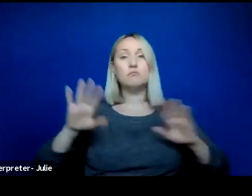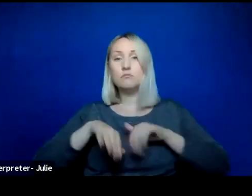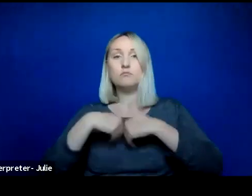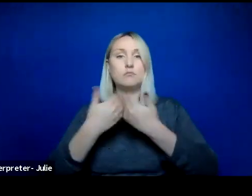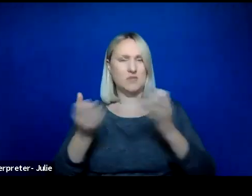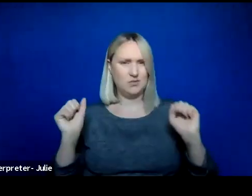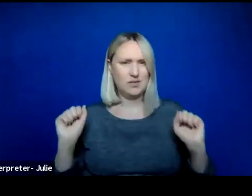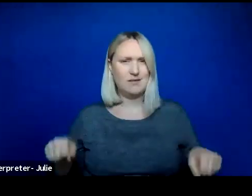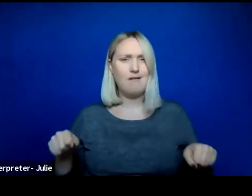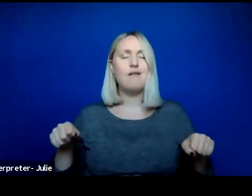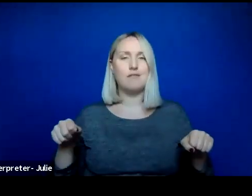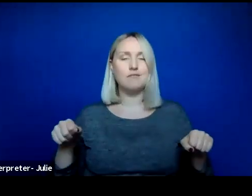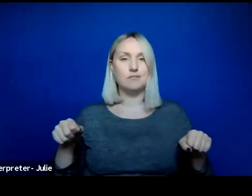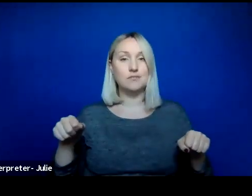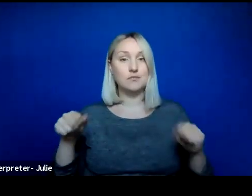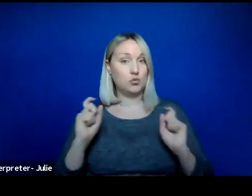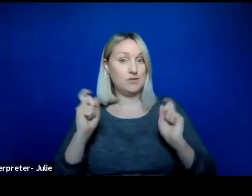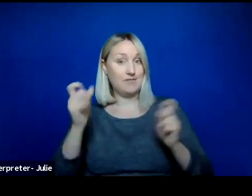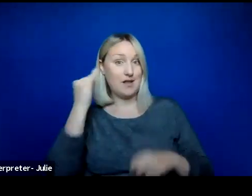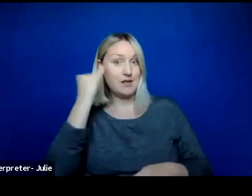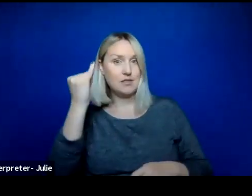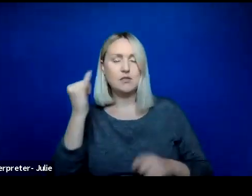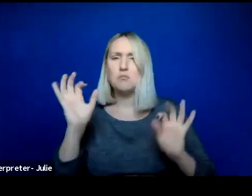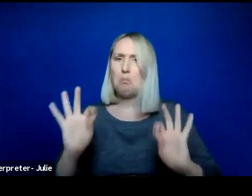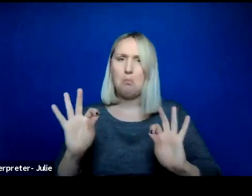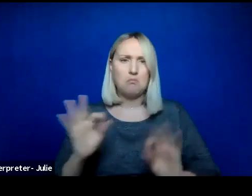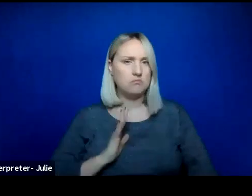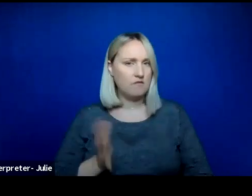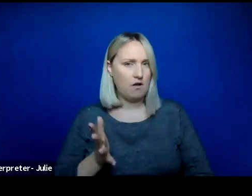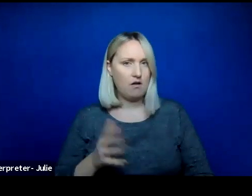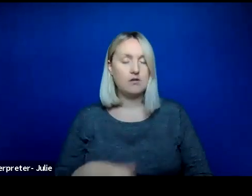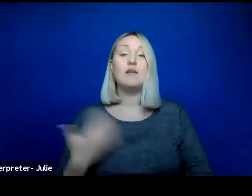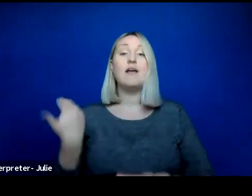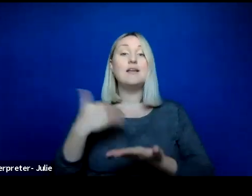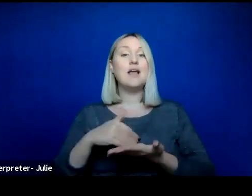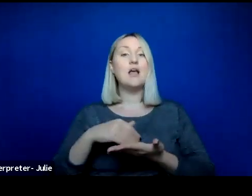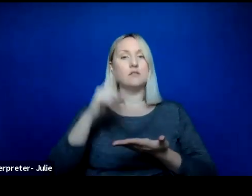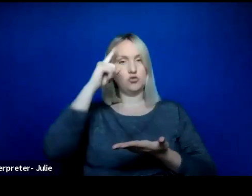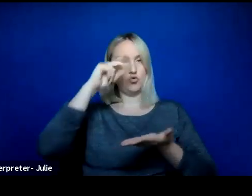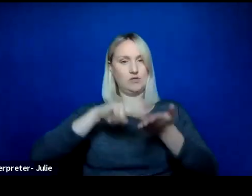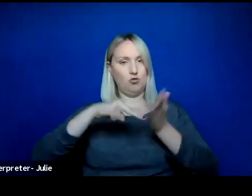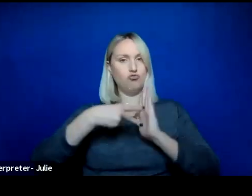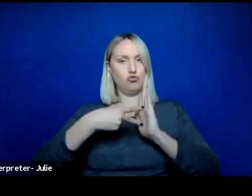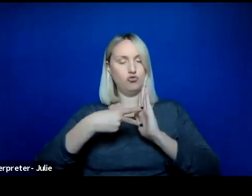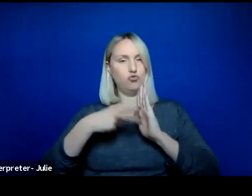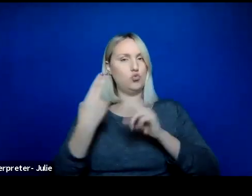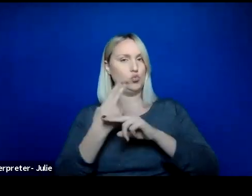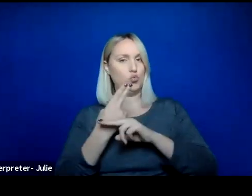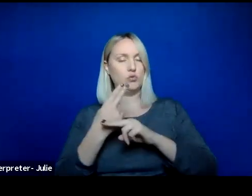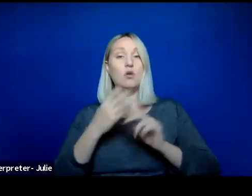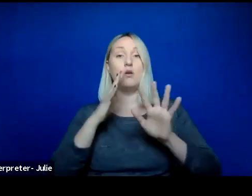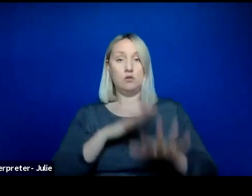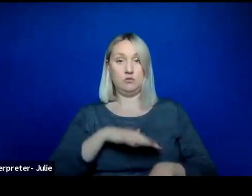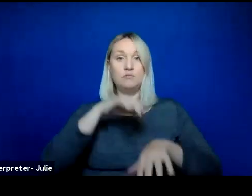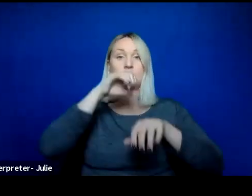body this idea, that's perfectly fine, but just in your intention. Breathe in.